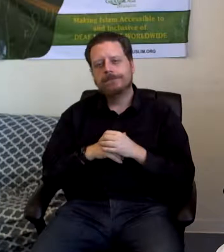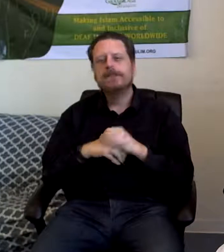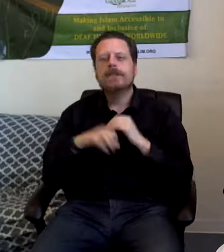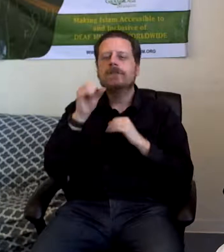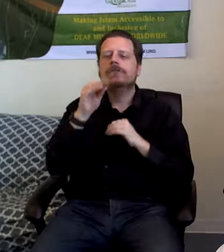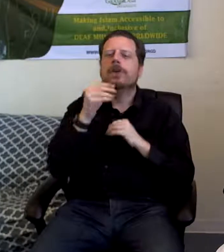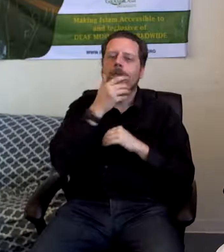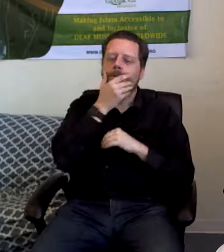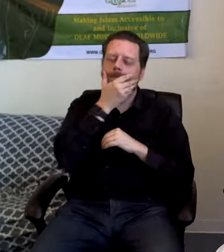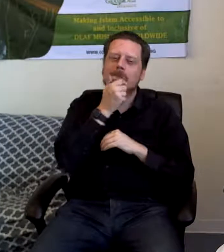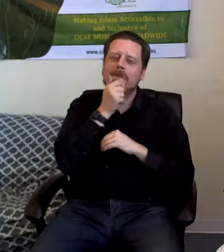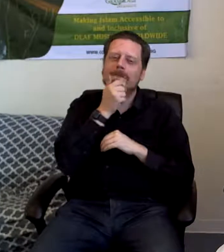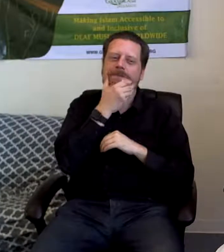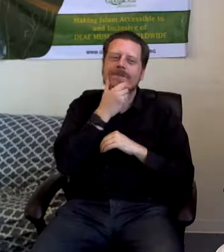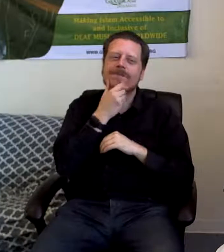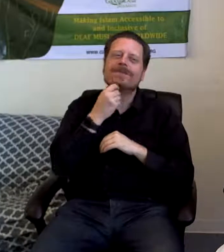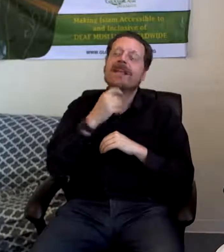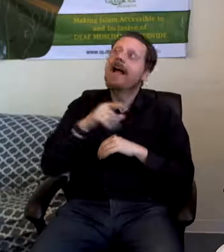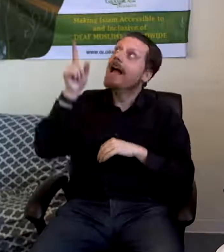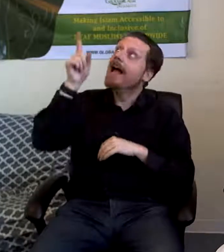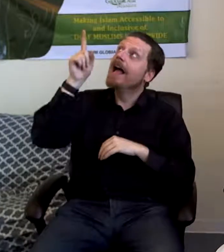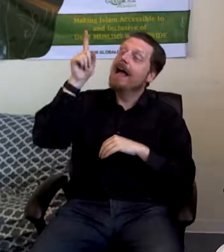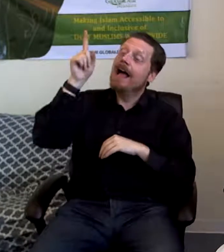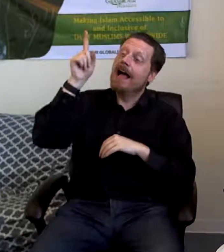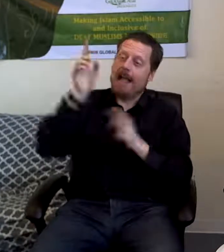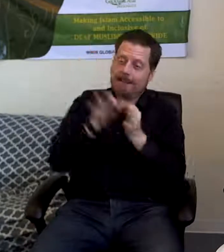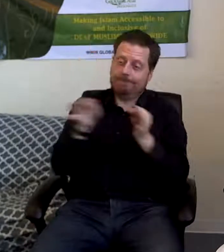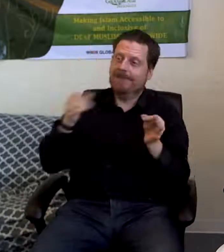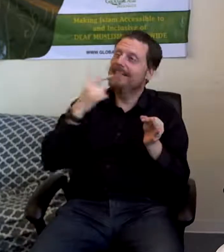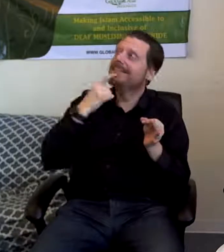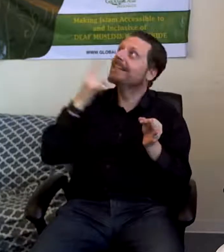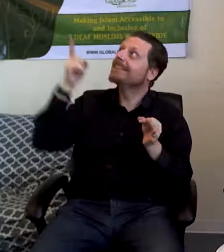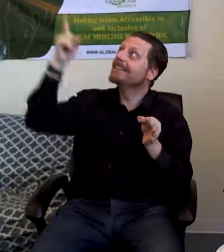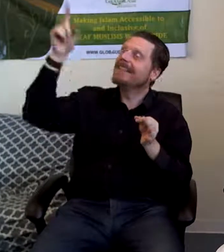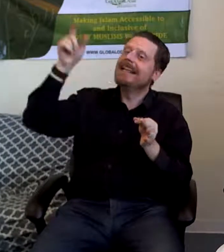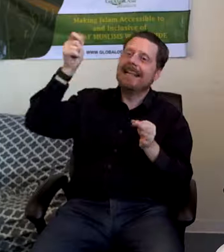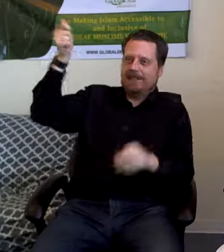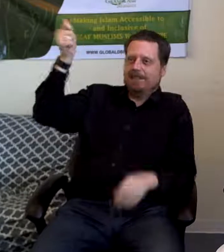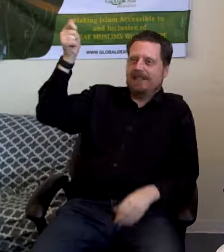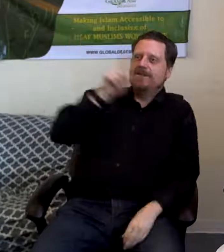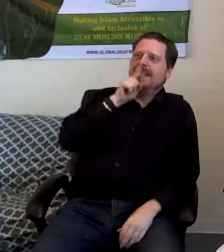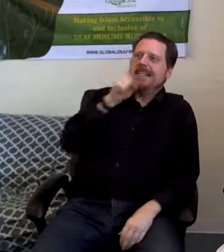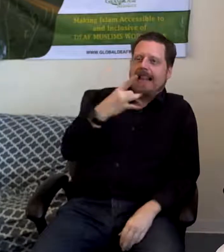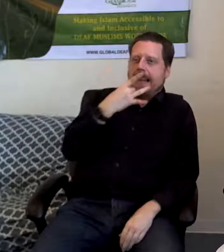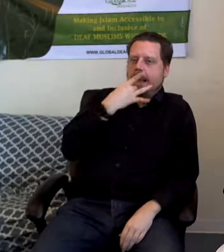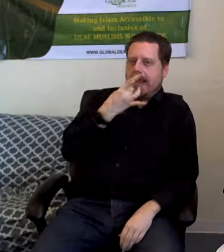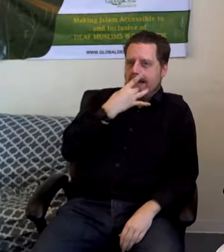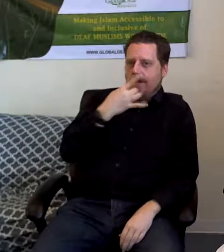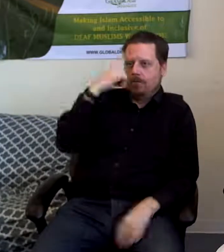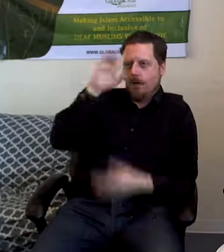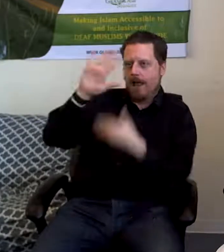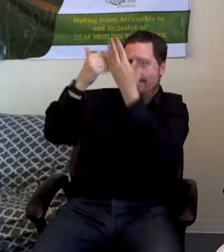it says, Allah is the light of heavens and earth.